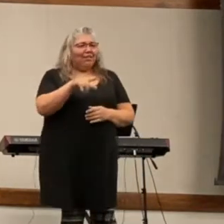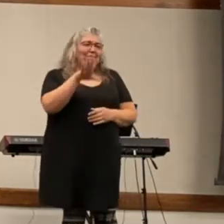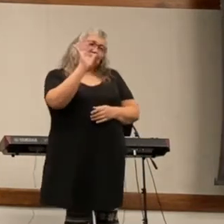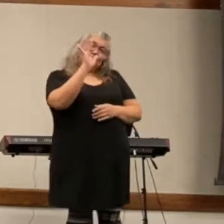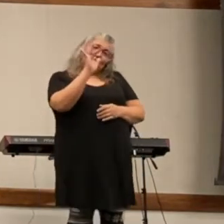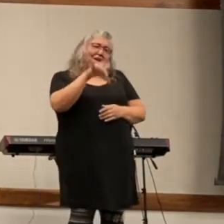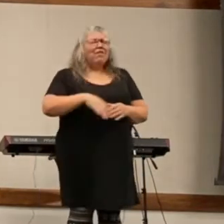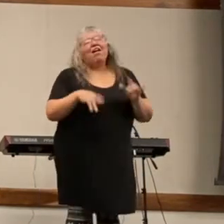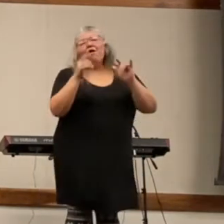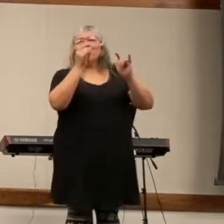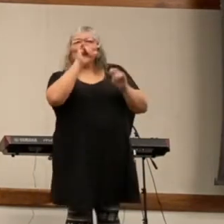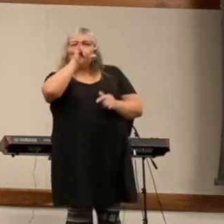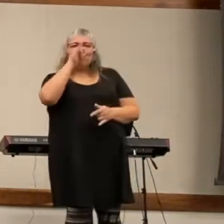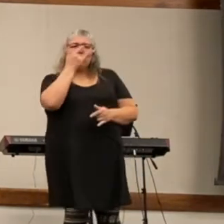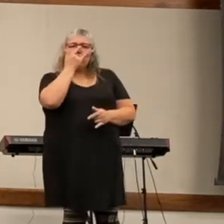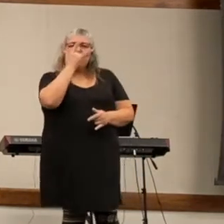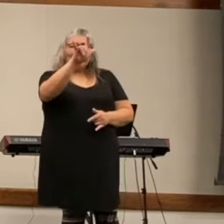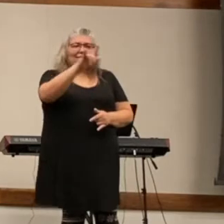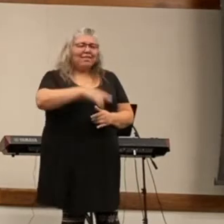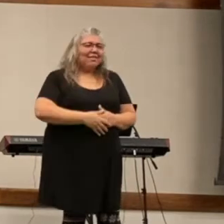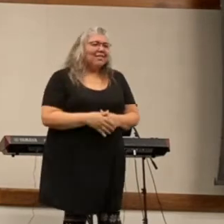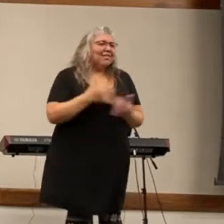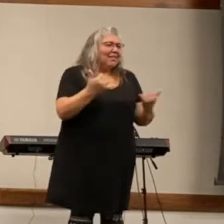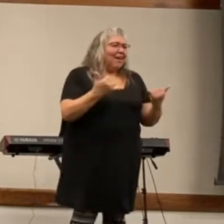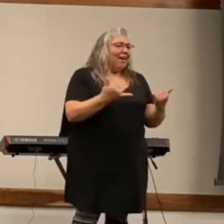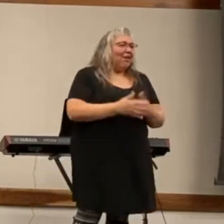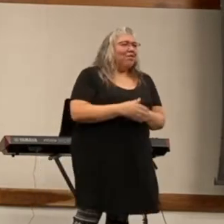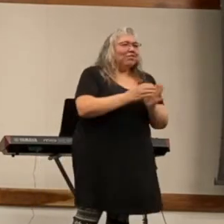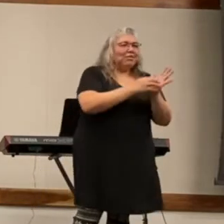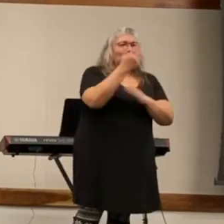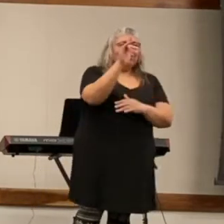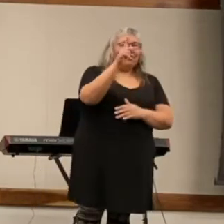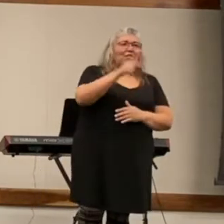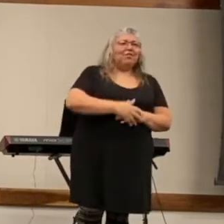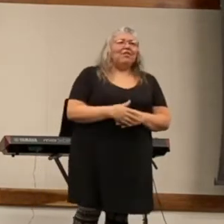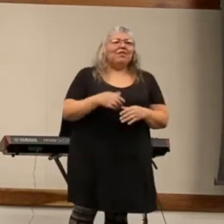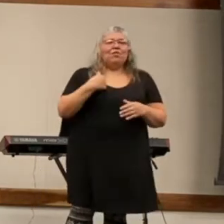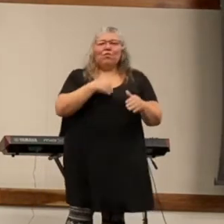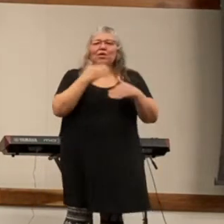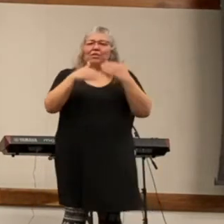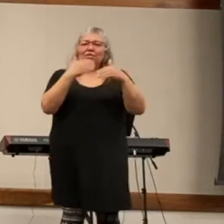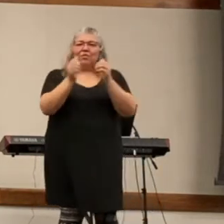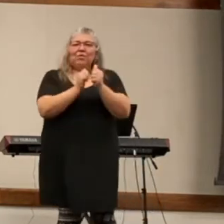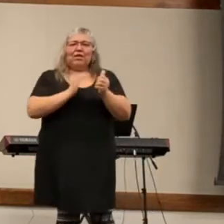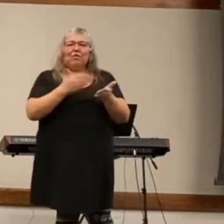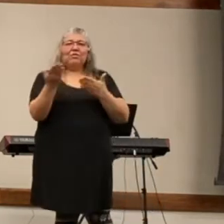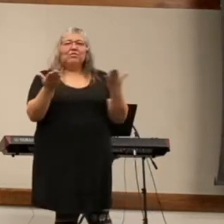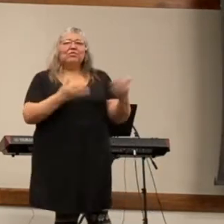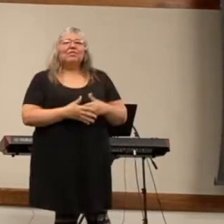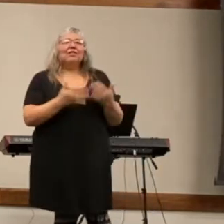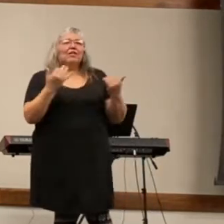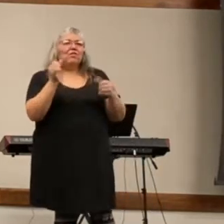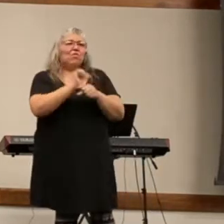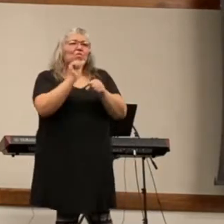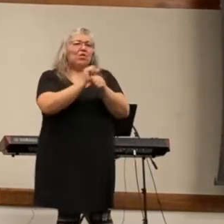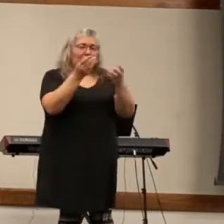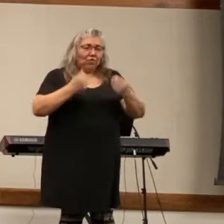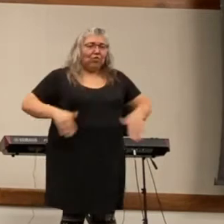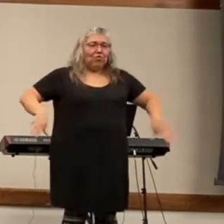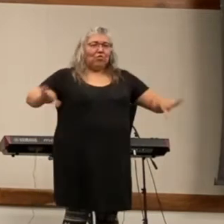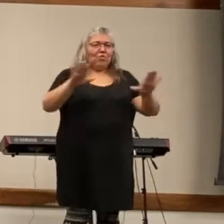it. Love it, love it. Malachi chapter 3. We're continuing on our service and working the